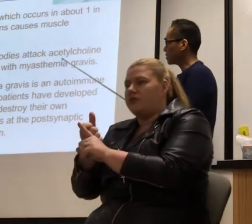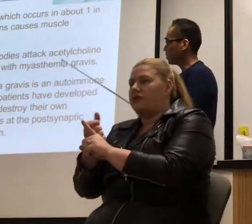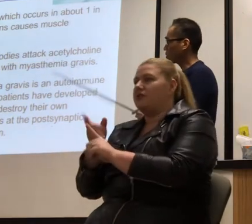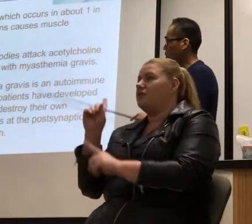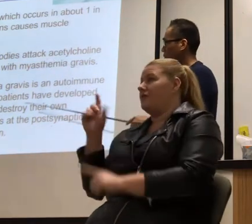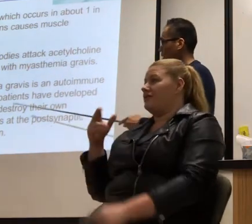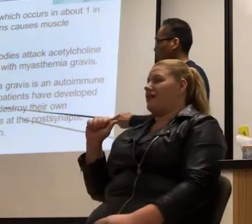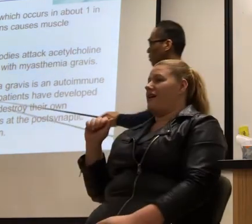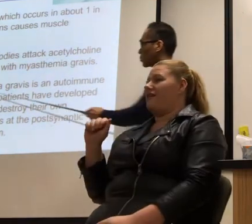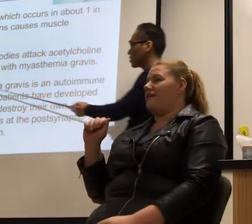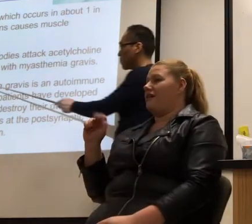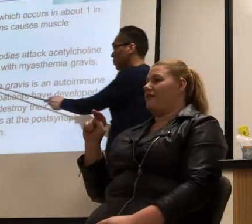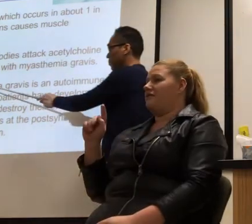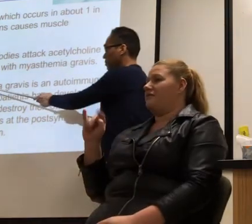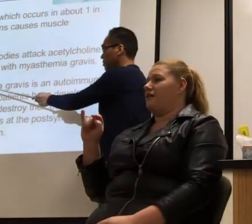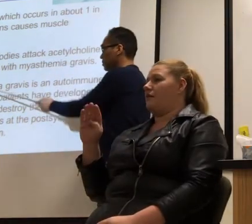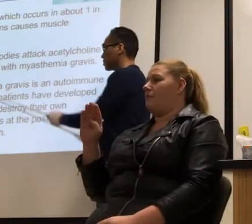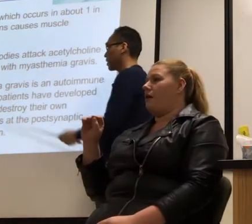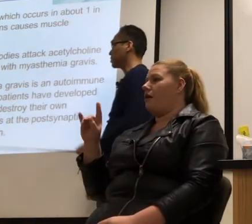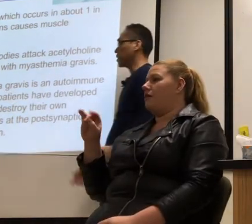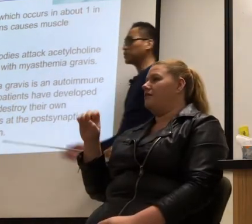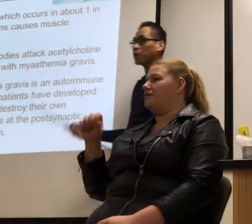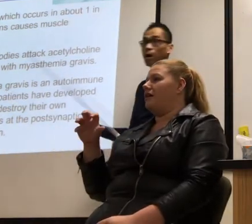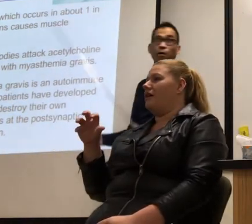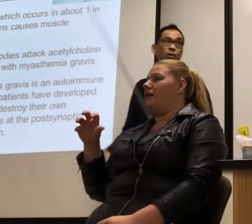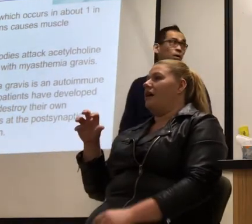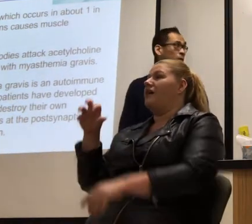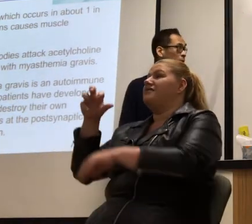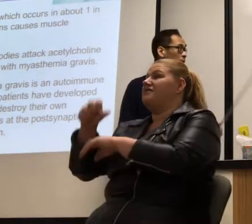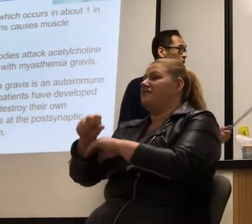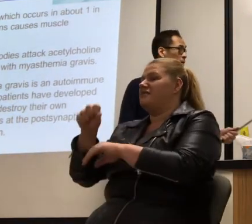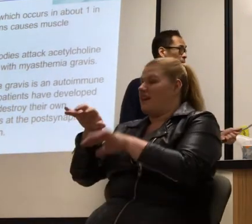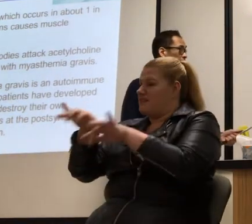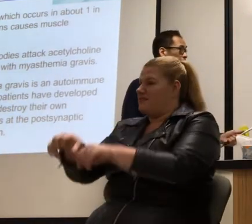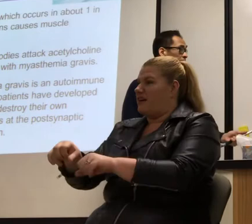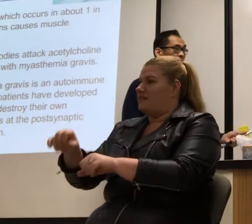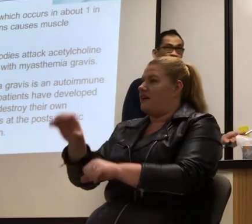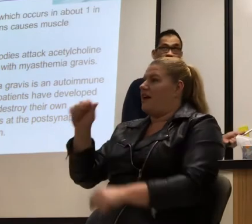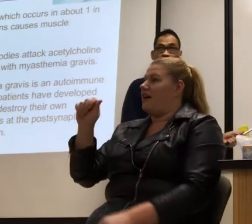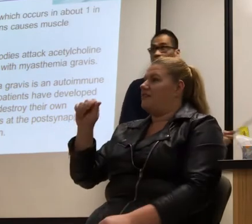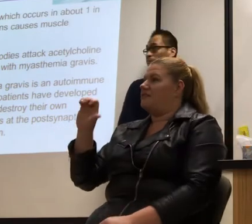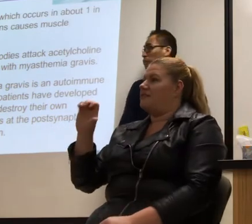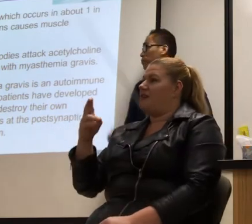attack acetylcholine receptors, ACHR, right,